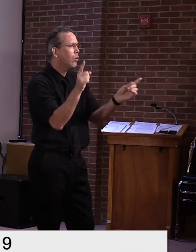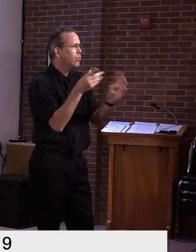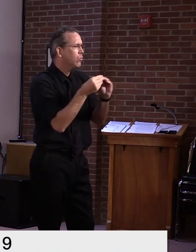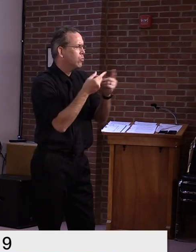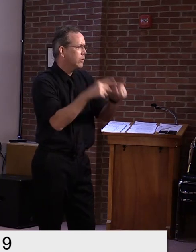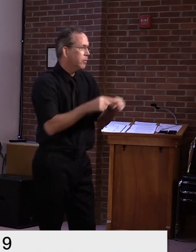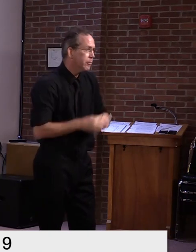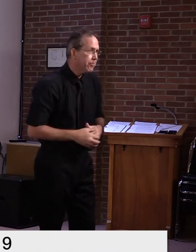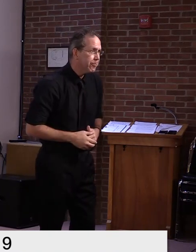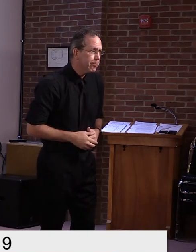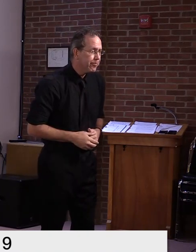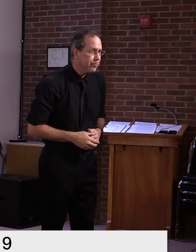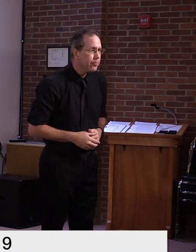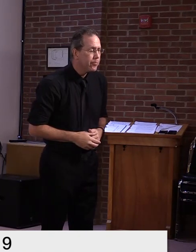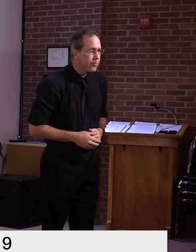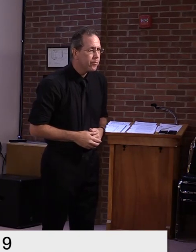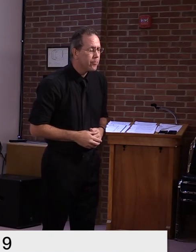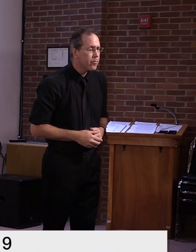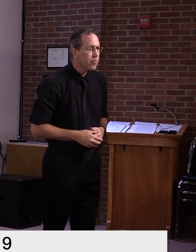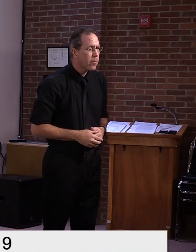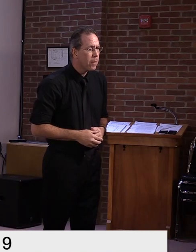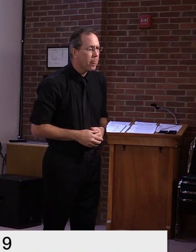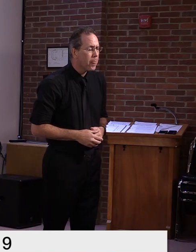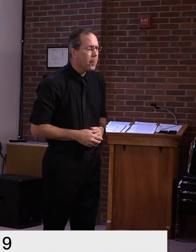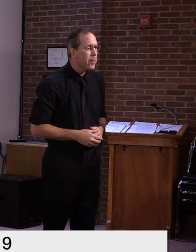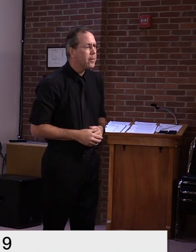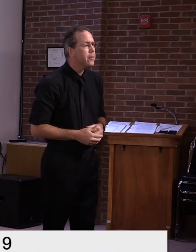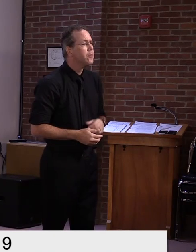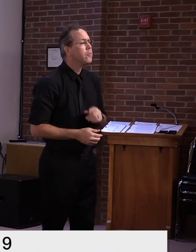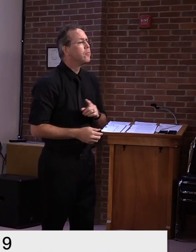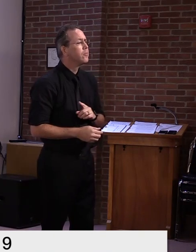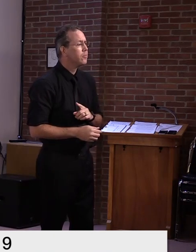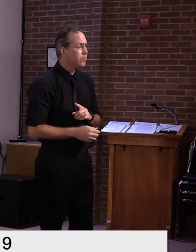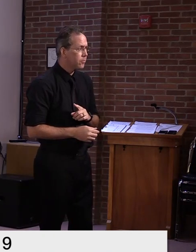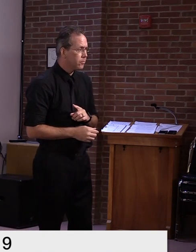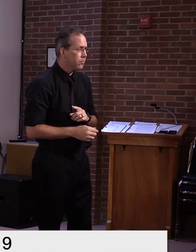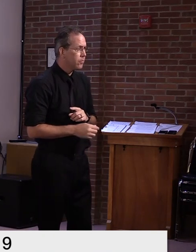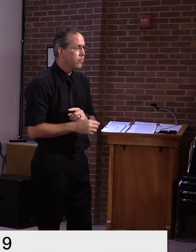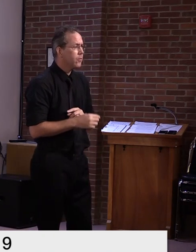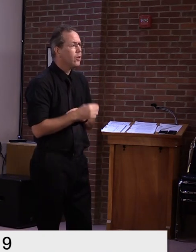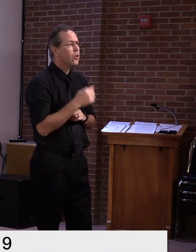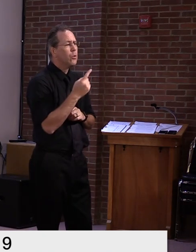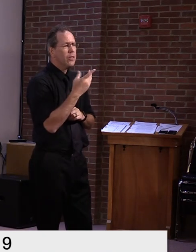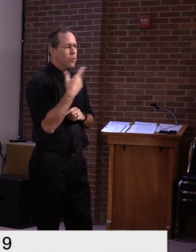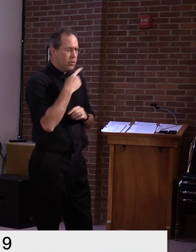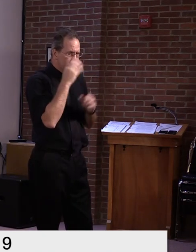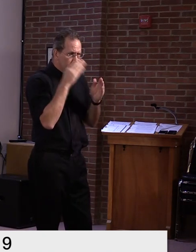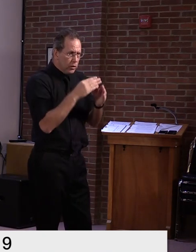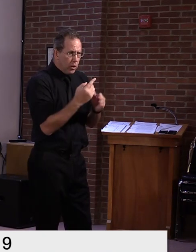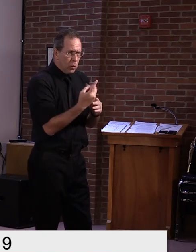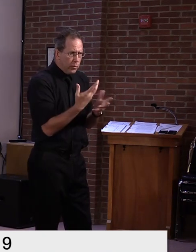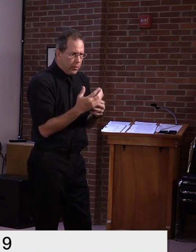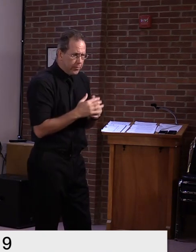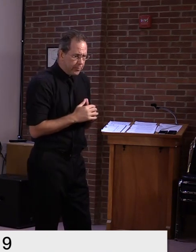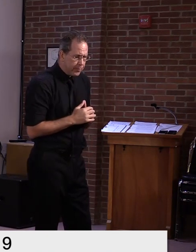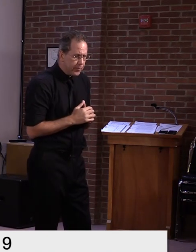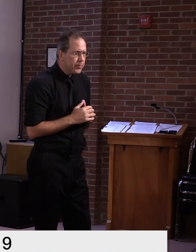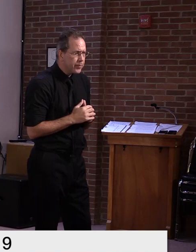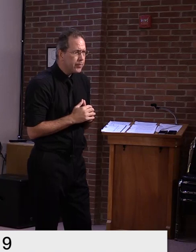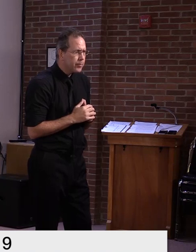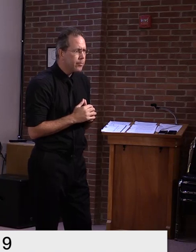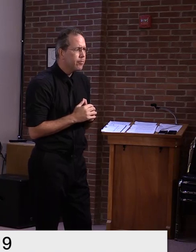continuing. Areas we would like to highlight include where we would like to see some